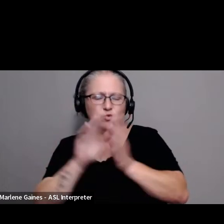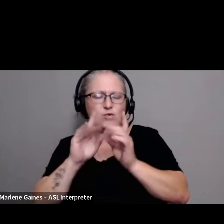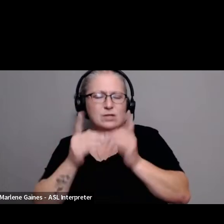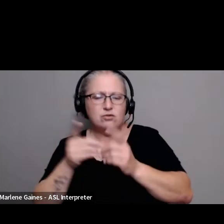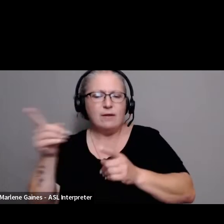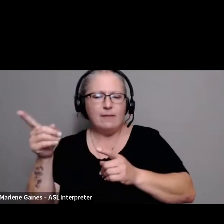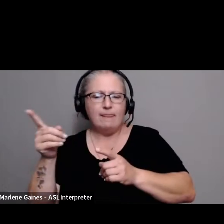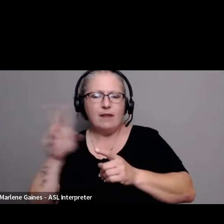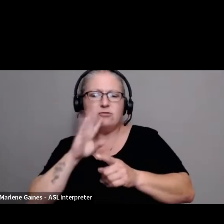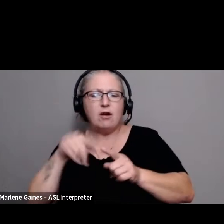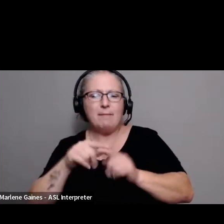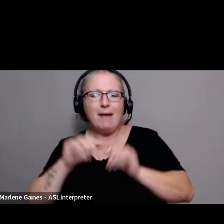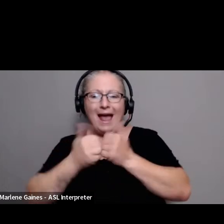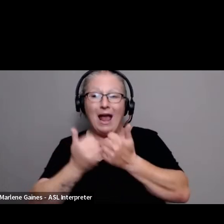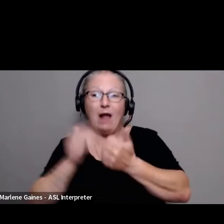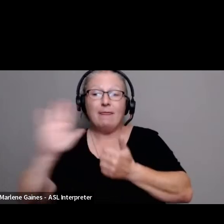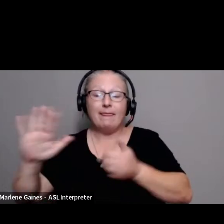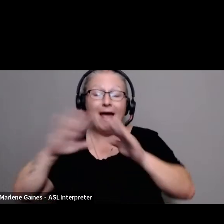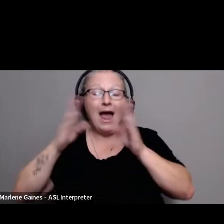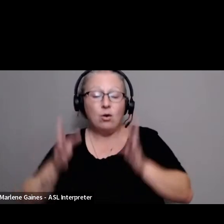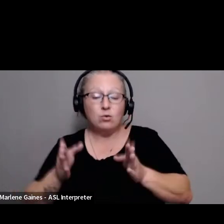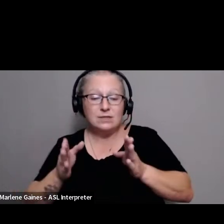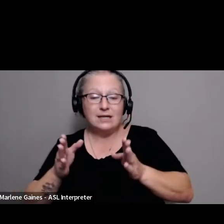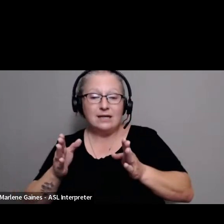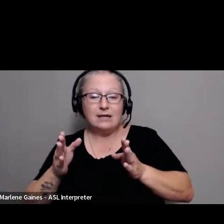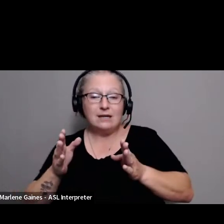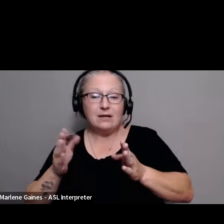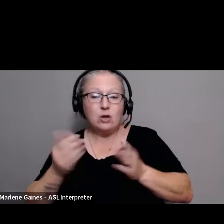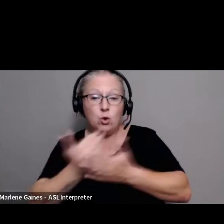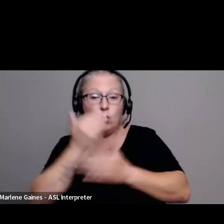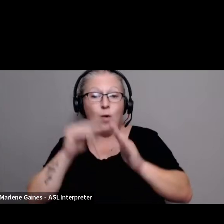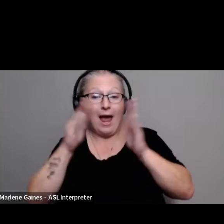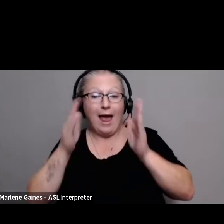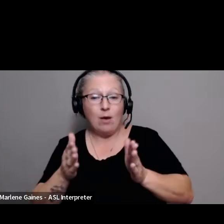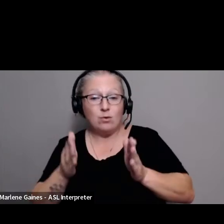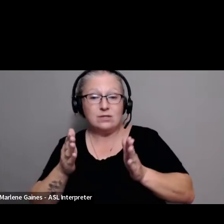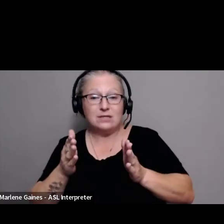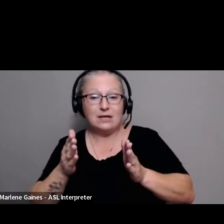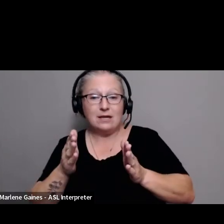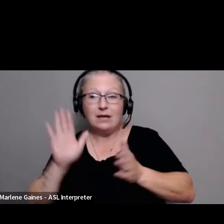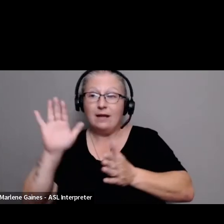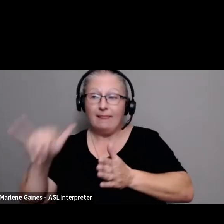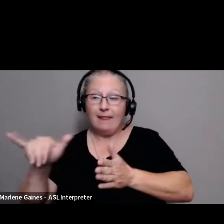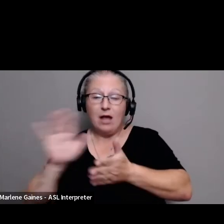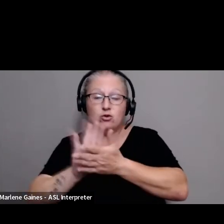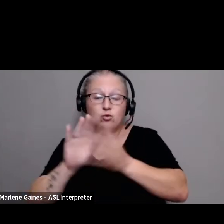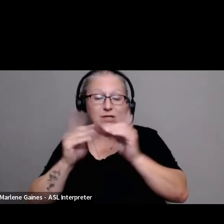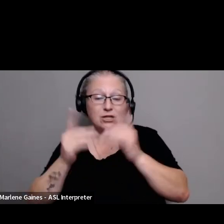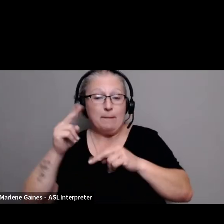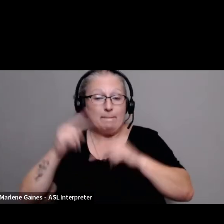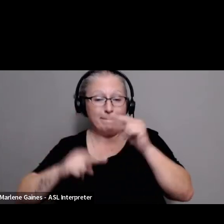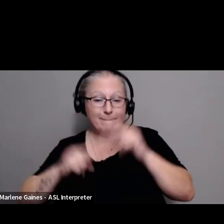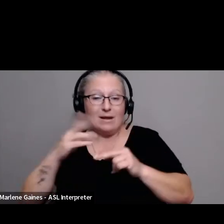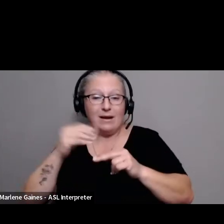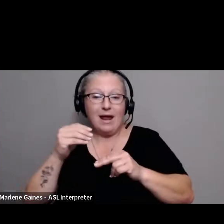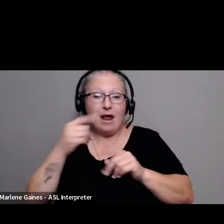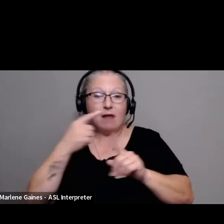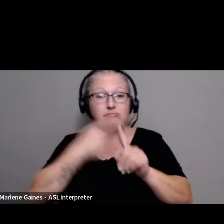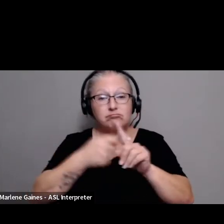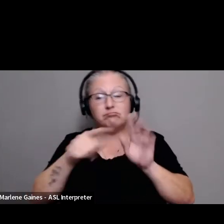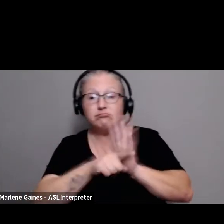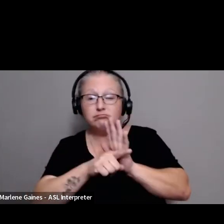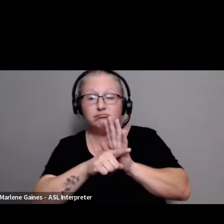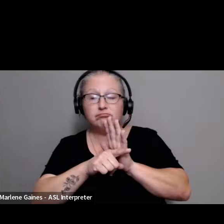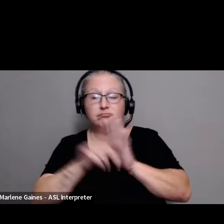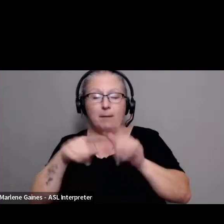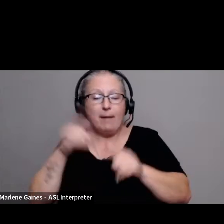how their housing, their new housing that school district built and all the pros and cons that go along